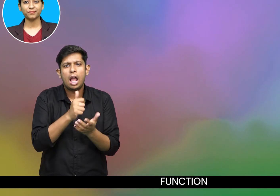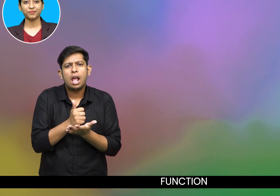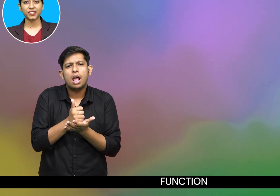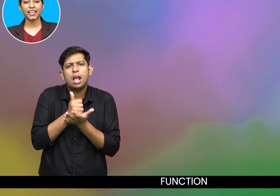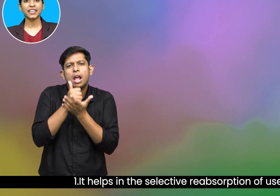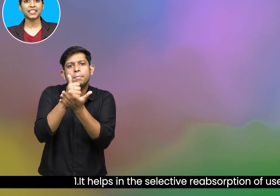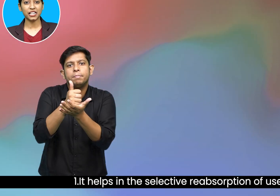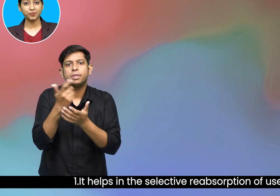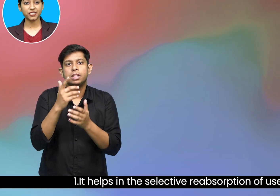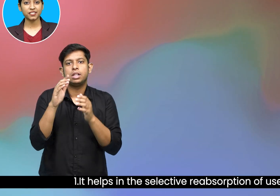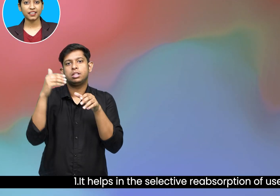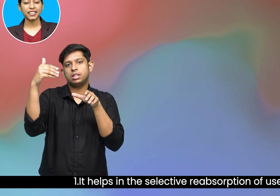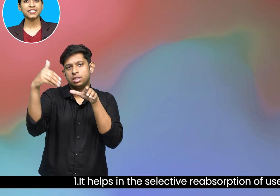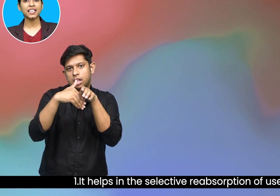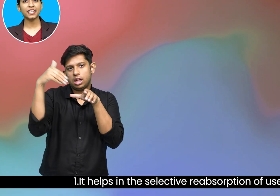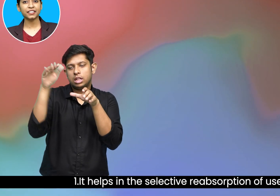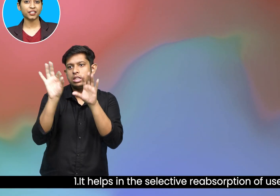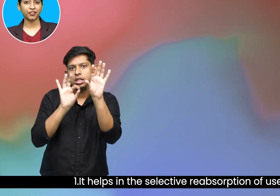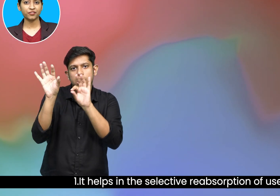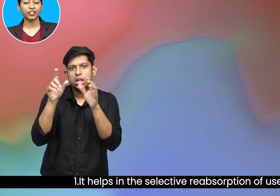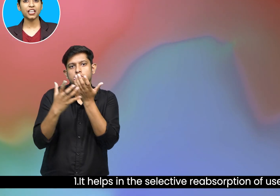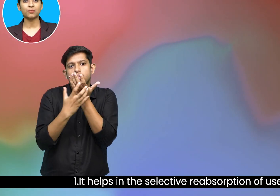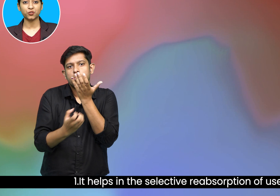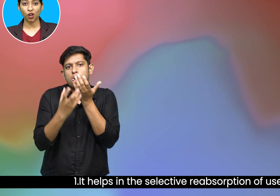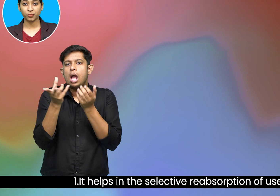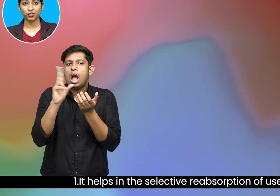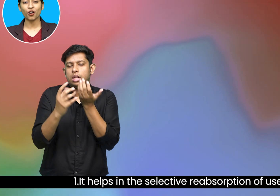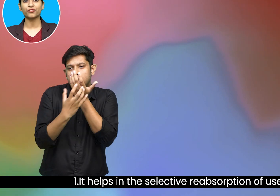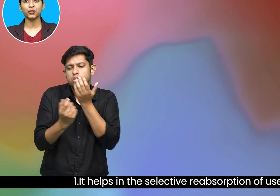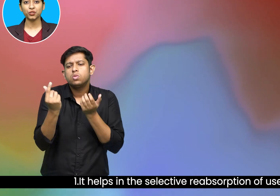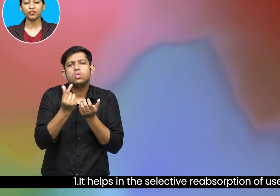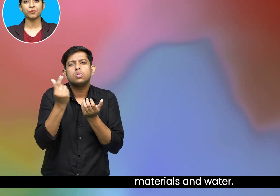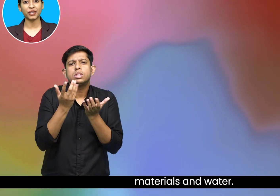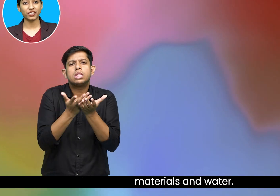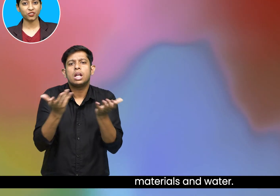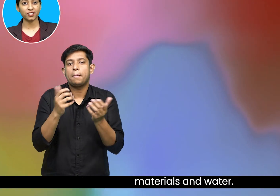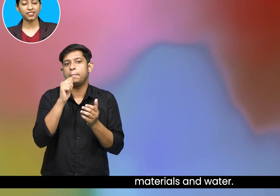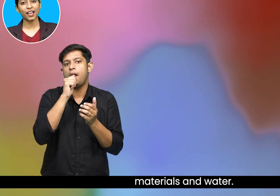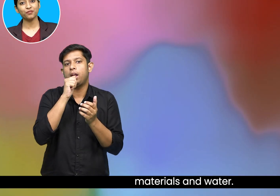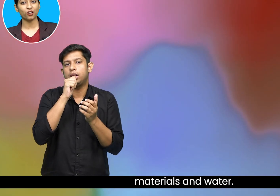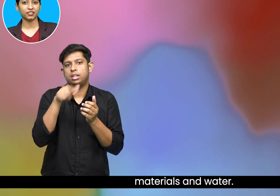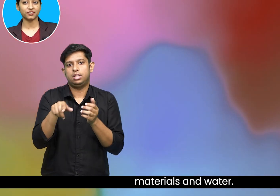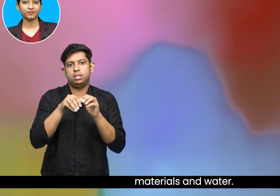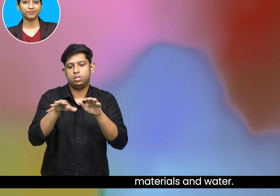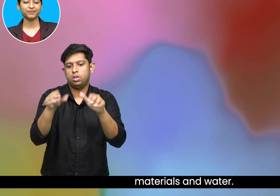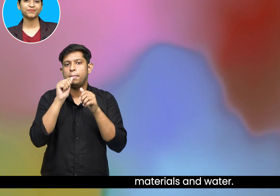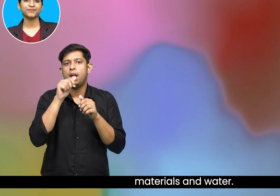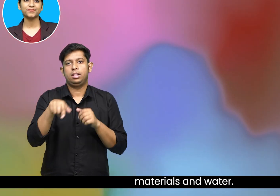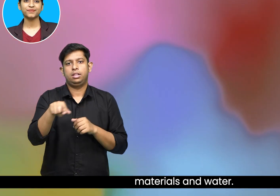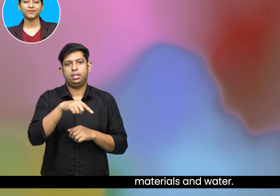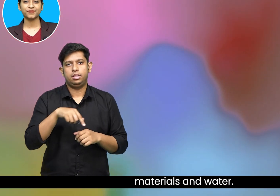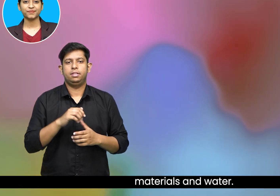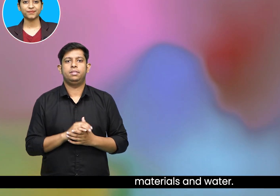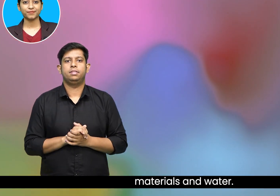Function. It helps in selective reabsorption of useful materials and water.